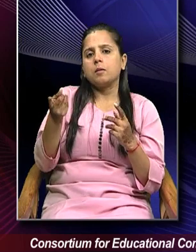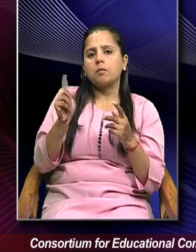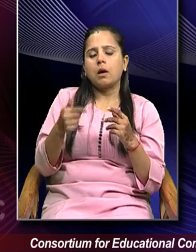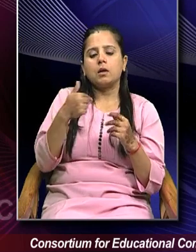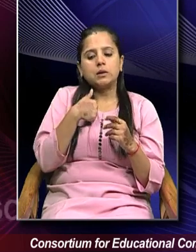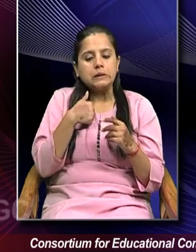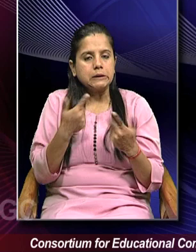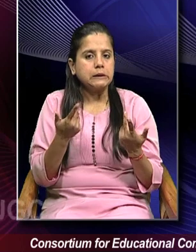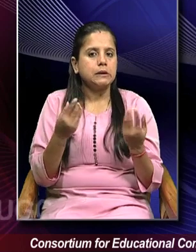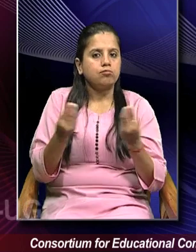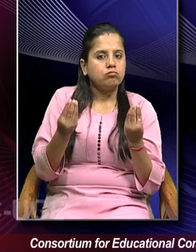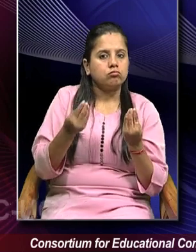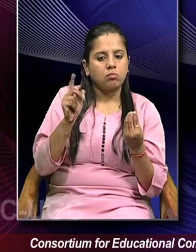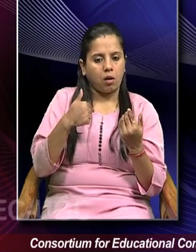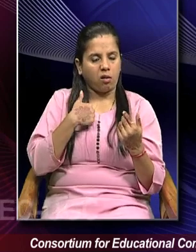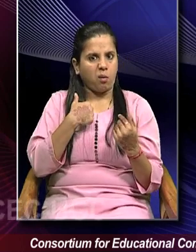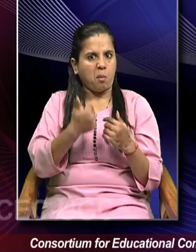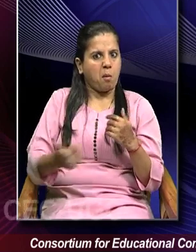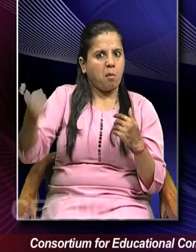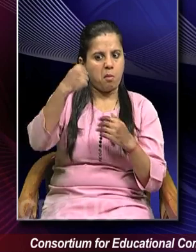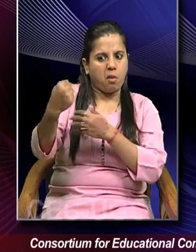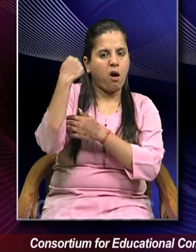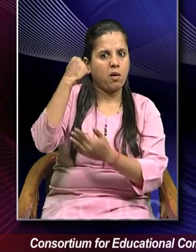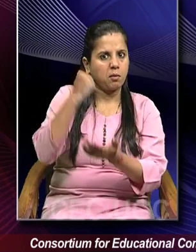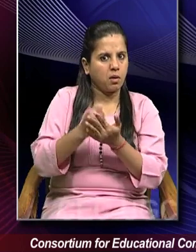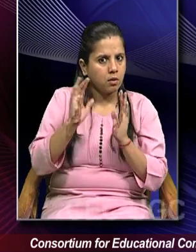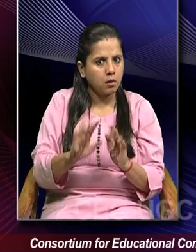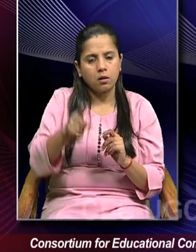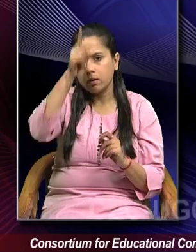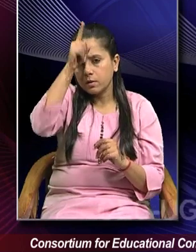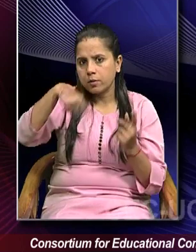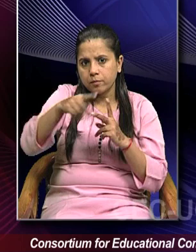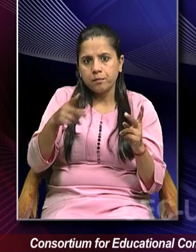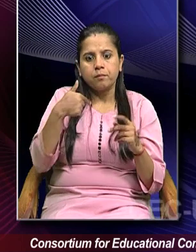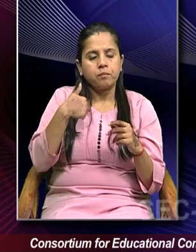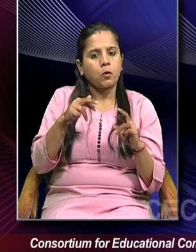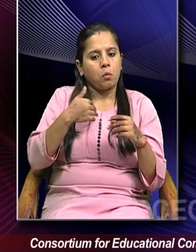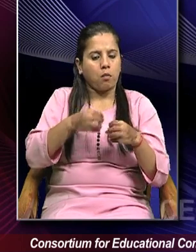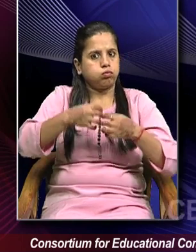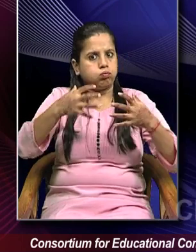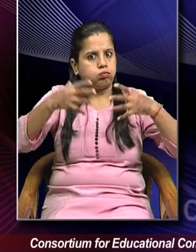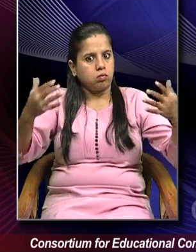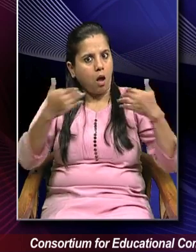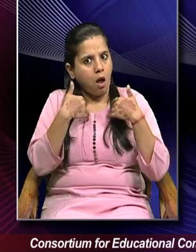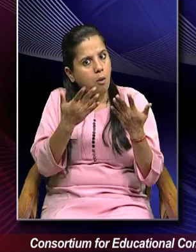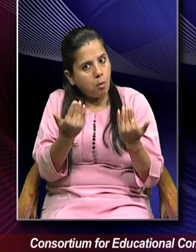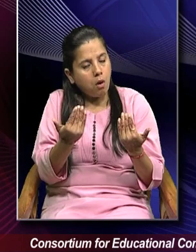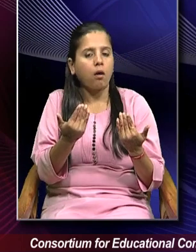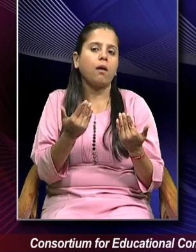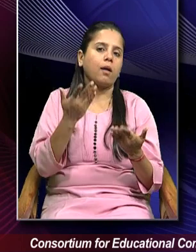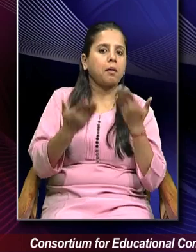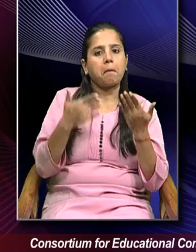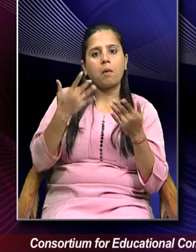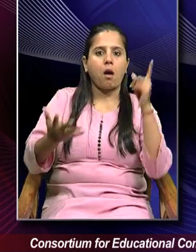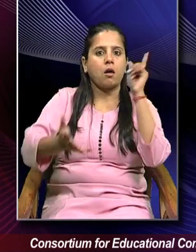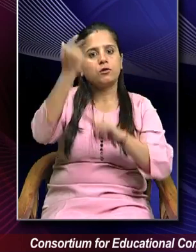some sort of a superpower, and then when they will be able to expand themselves, then only they will be able to